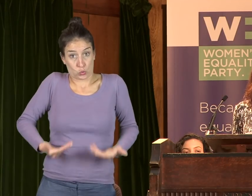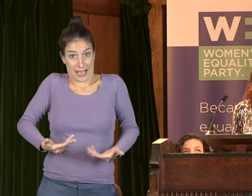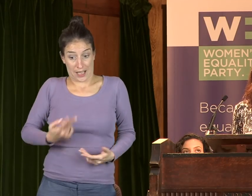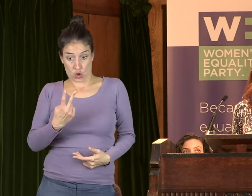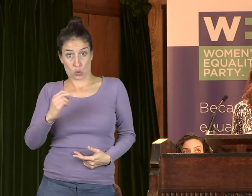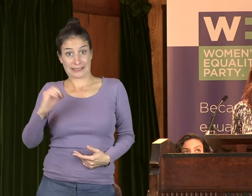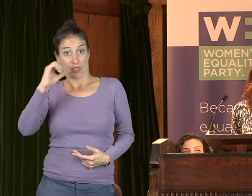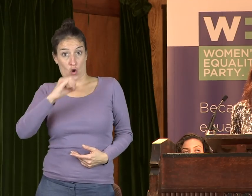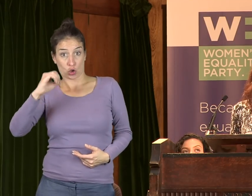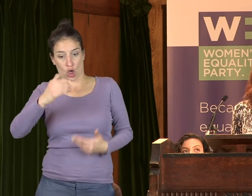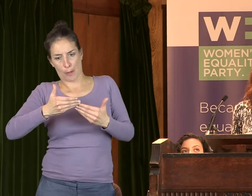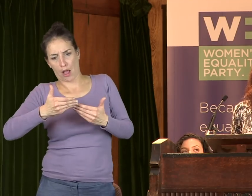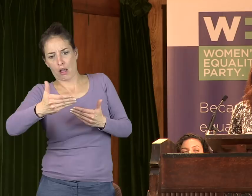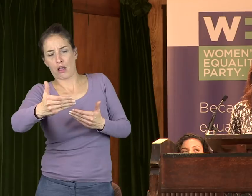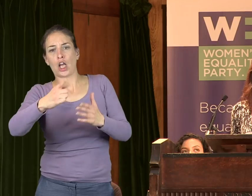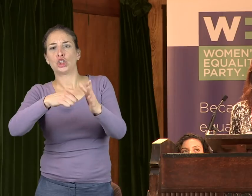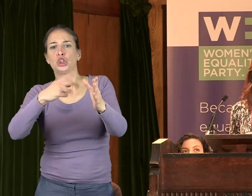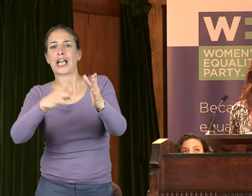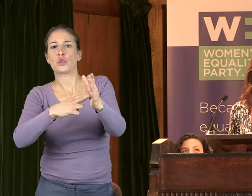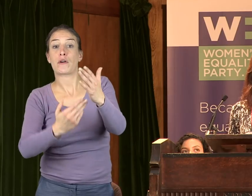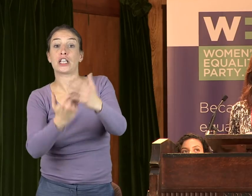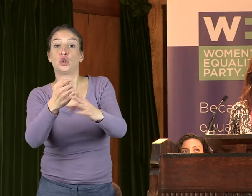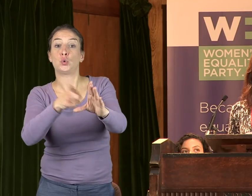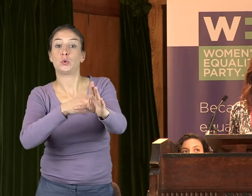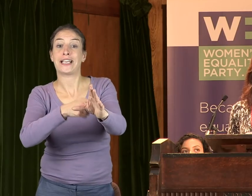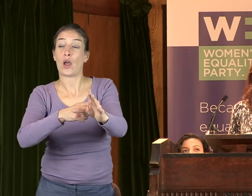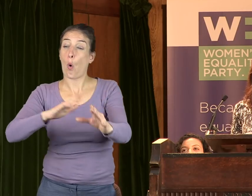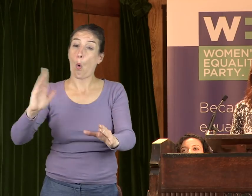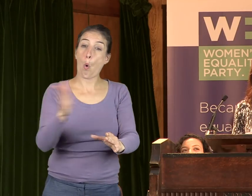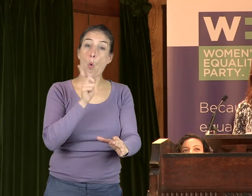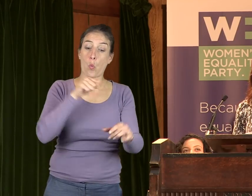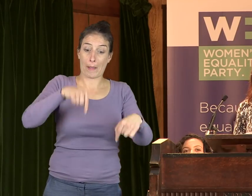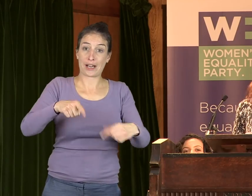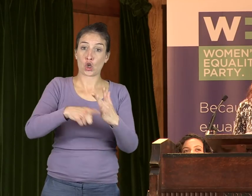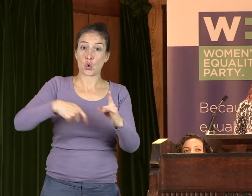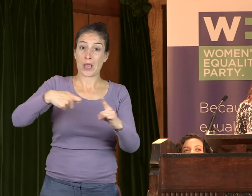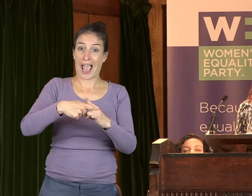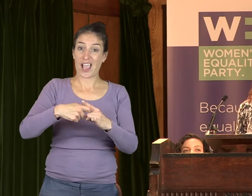free. I, for one, can think of better things to do with my time.